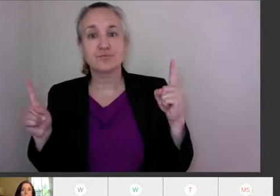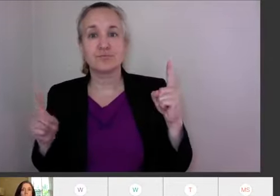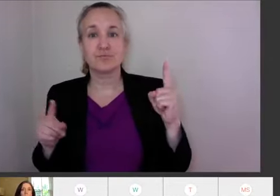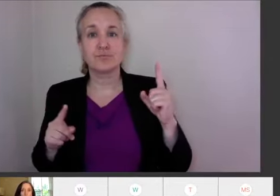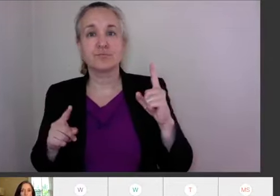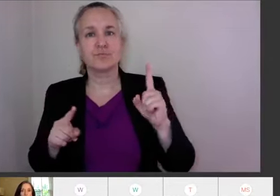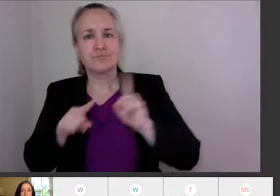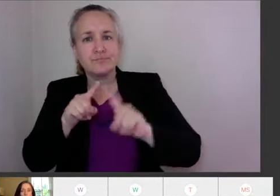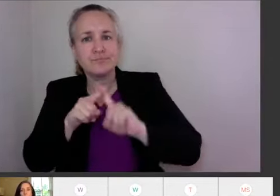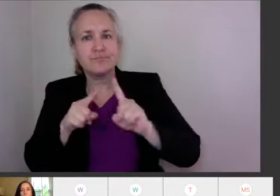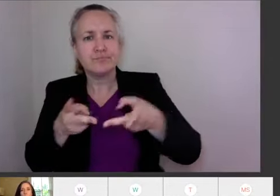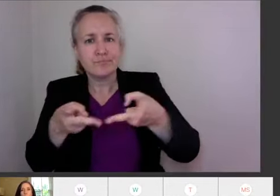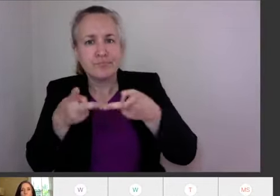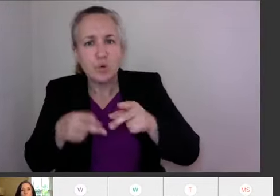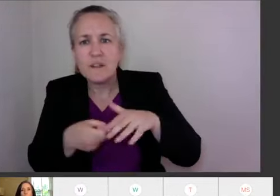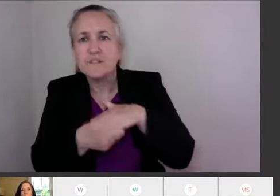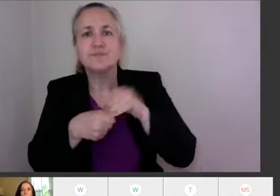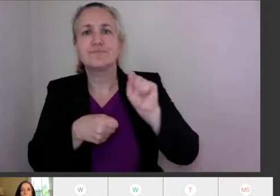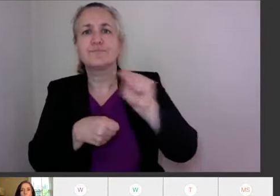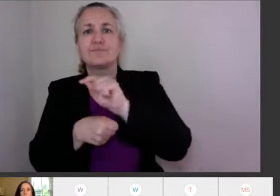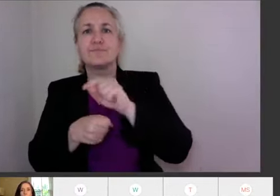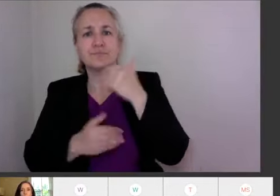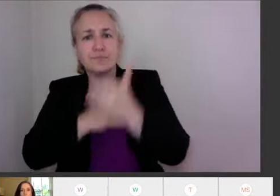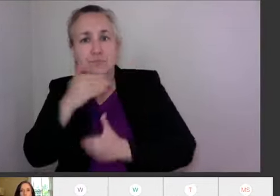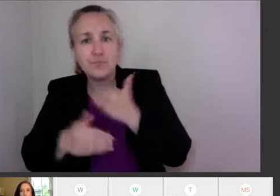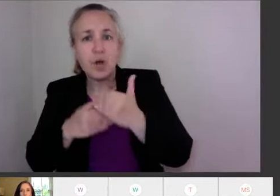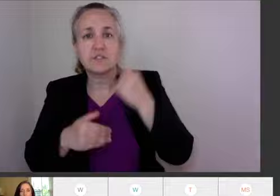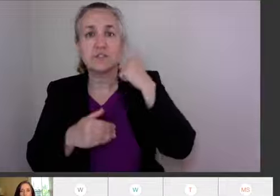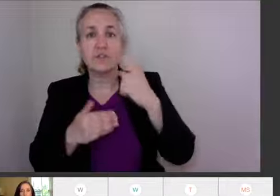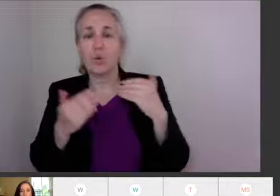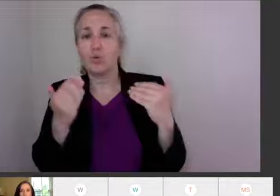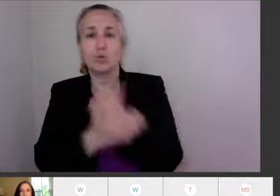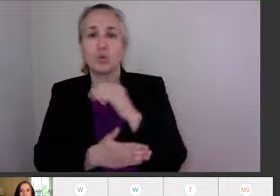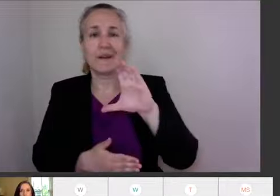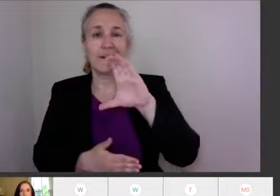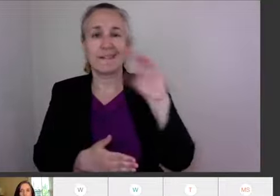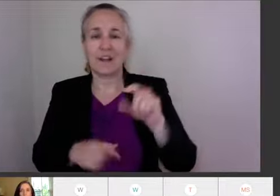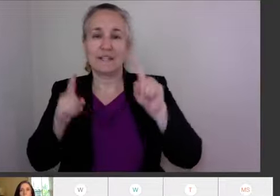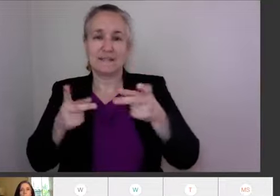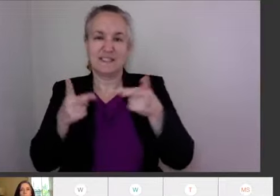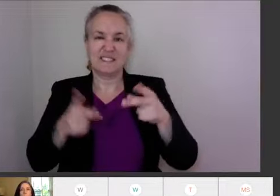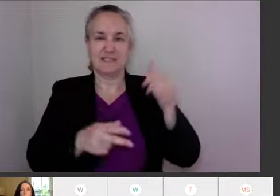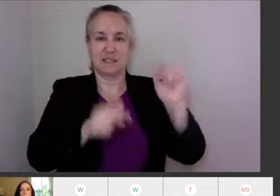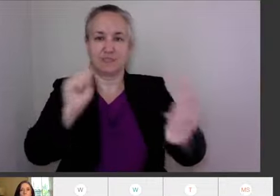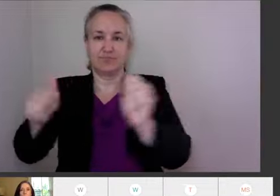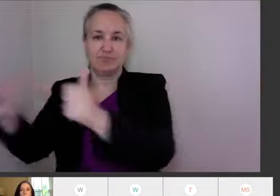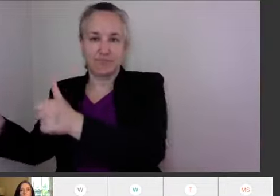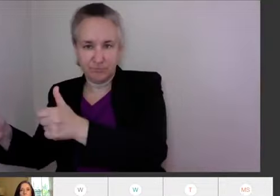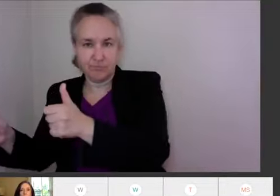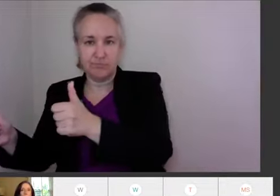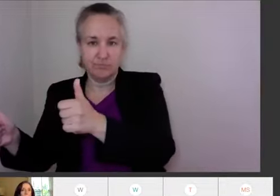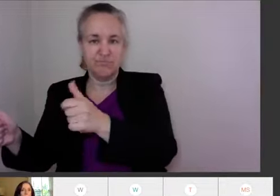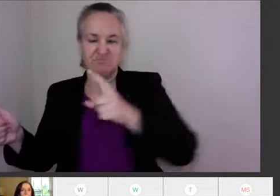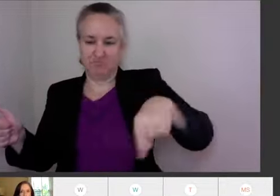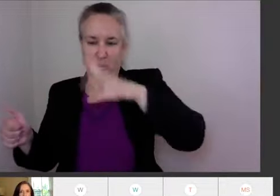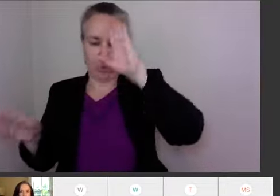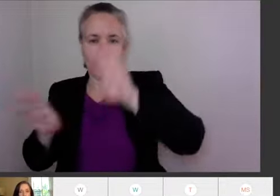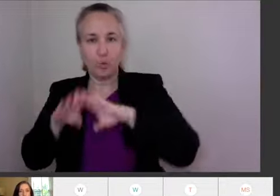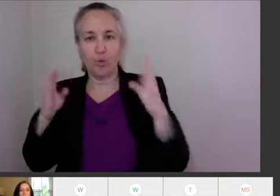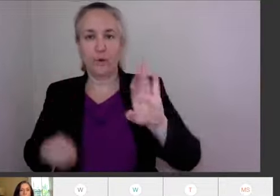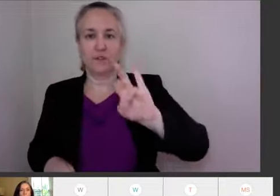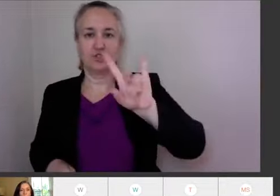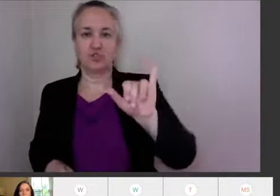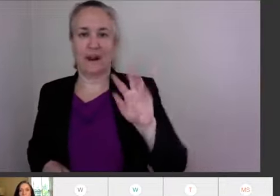locations and the process for all of the new county walk-up testing sites that will open on July the